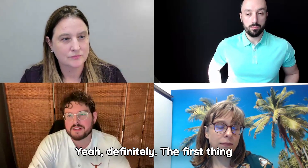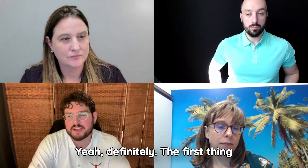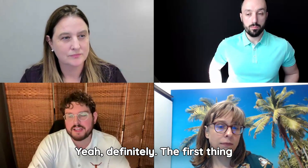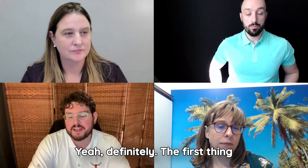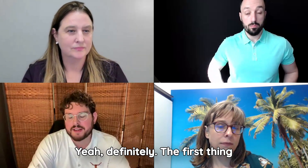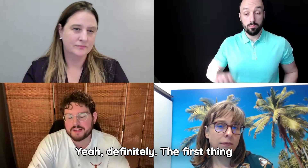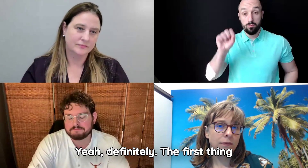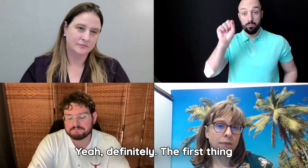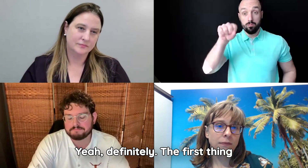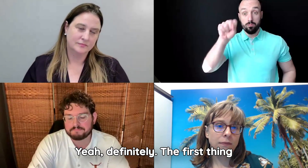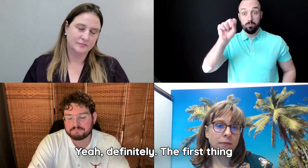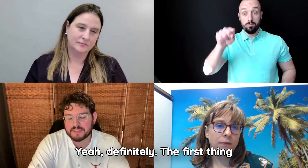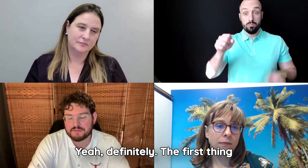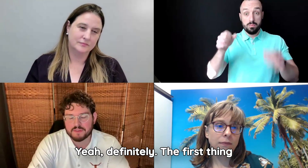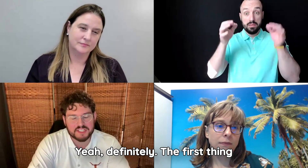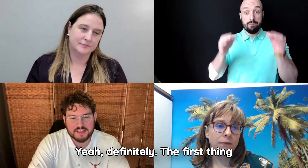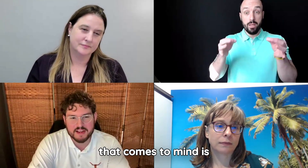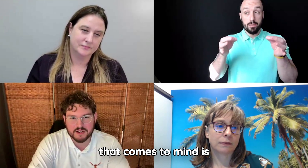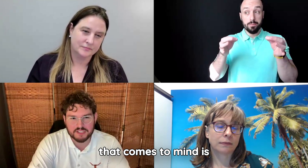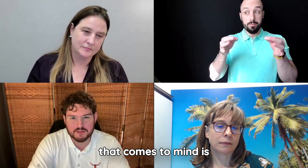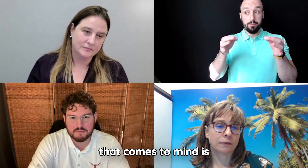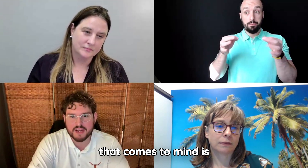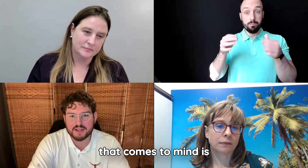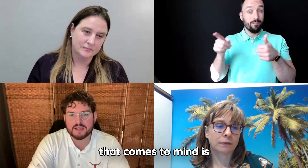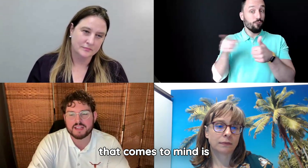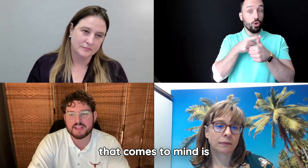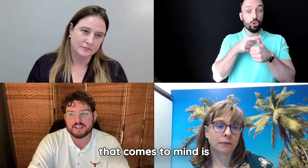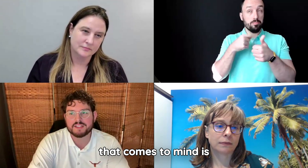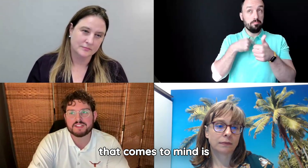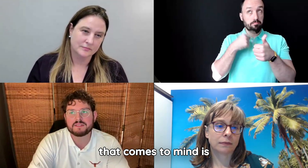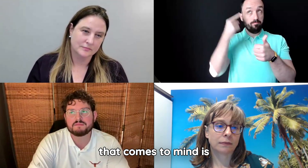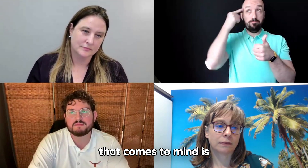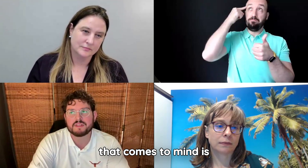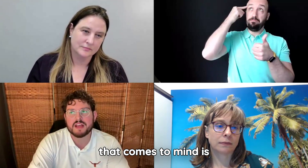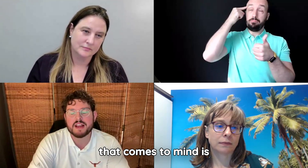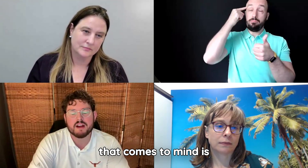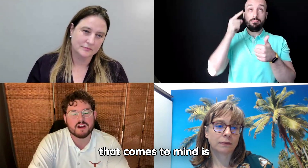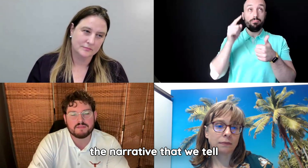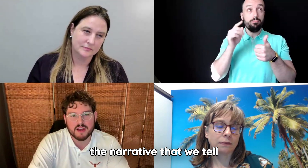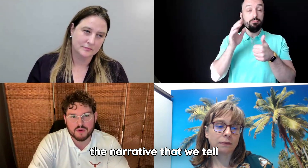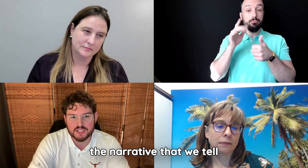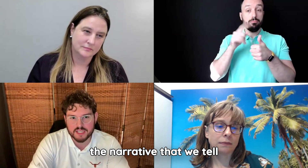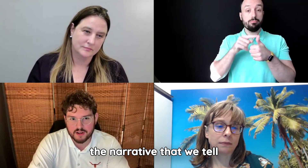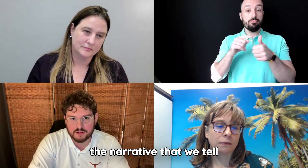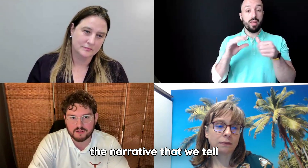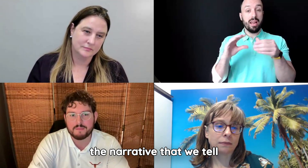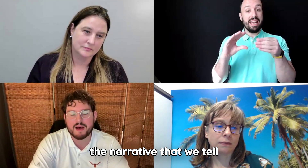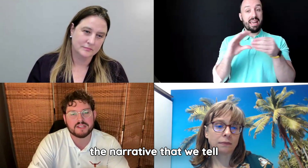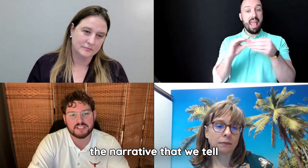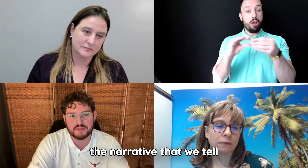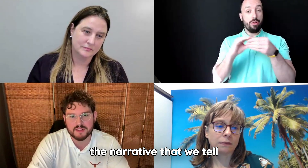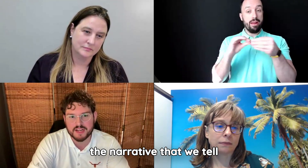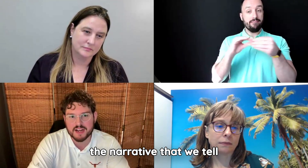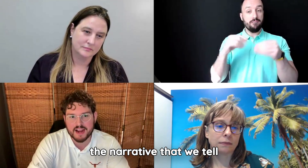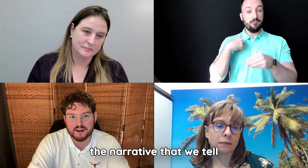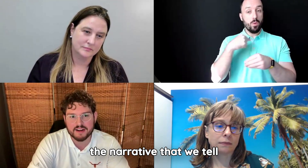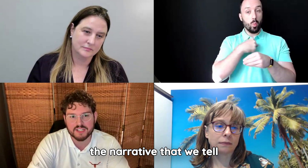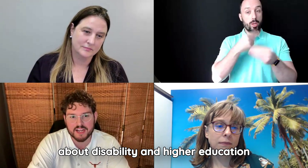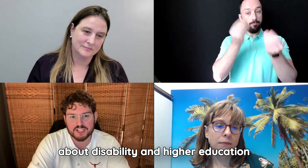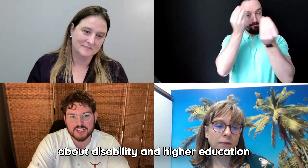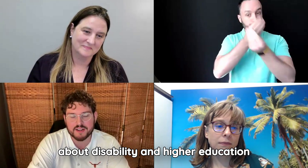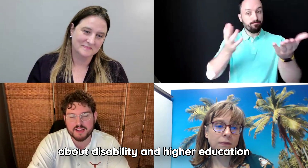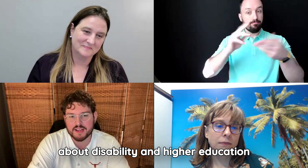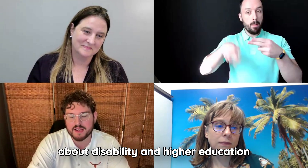Yeah, definitely. The first thing that comes to mind is the narrative that we tell about disability in